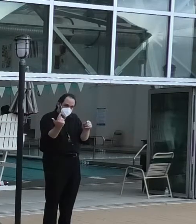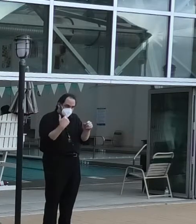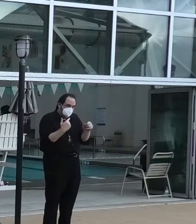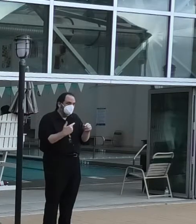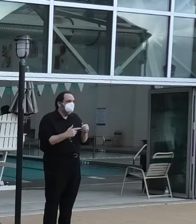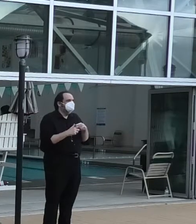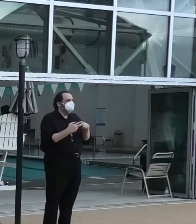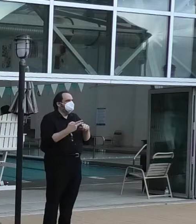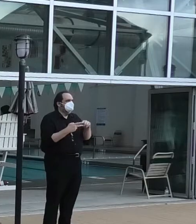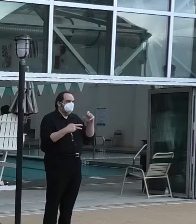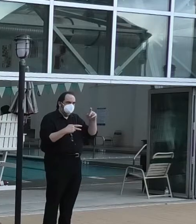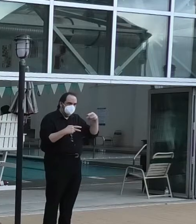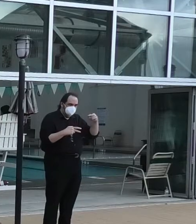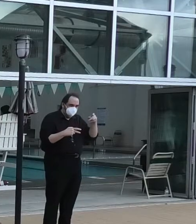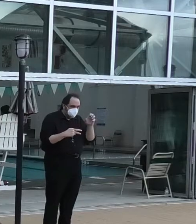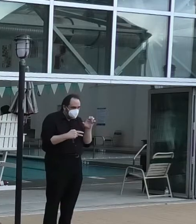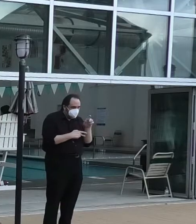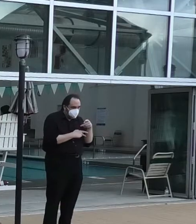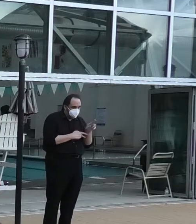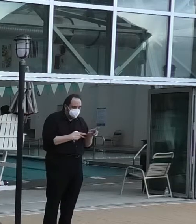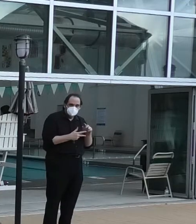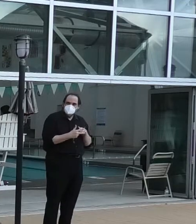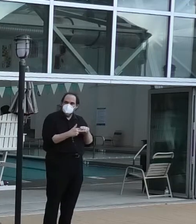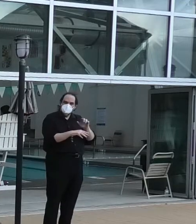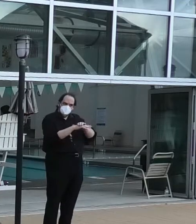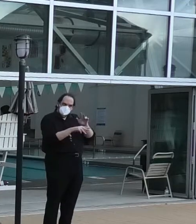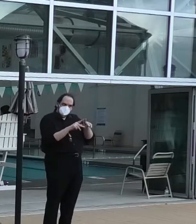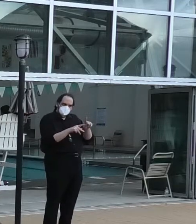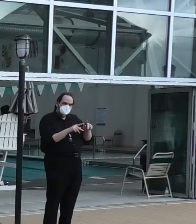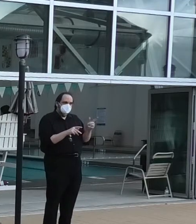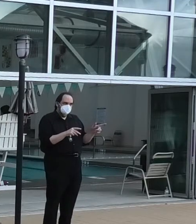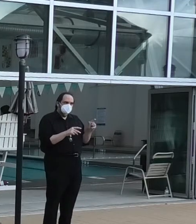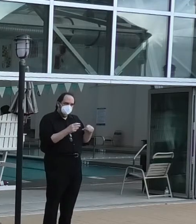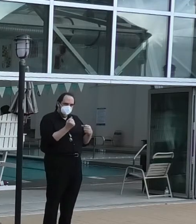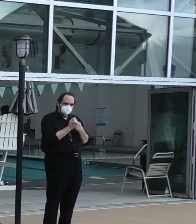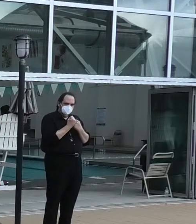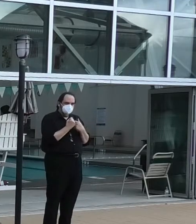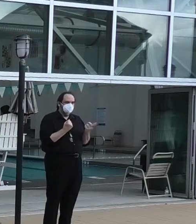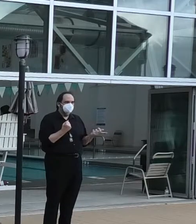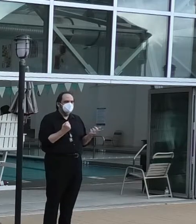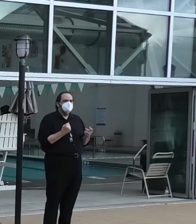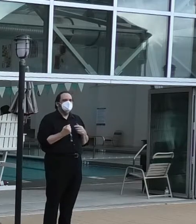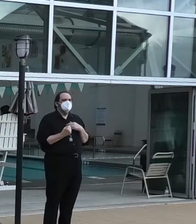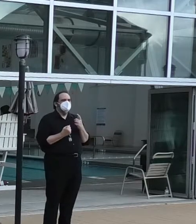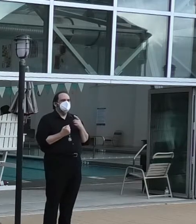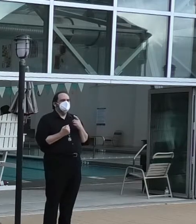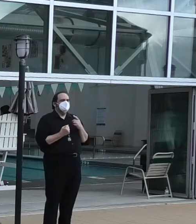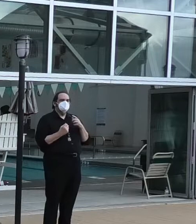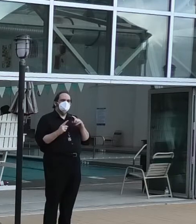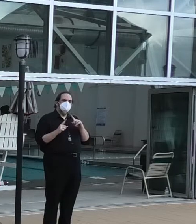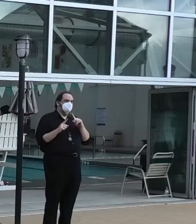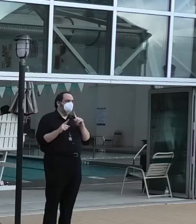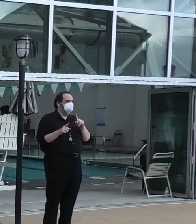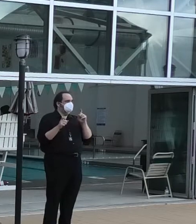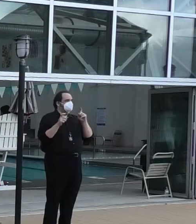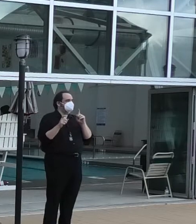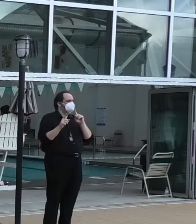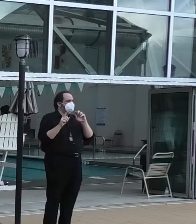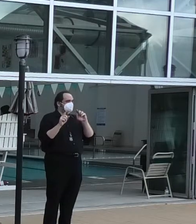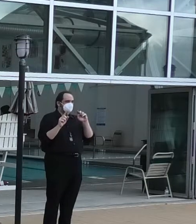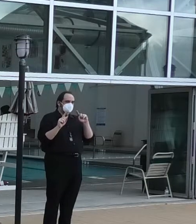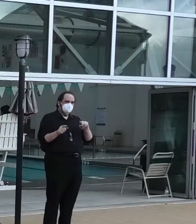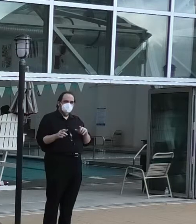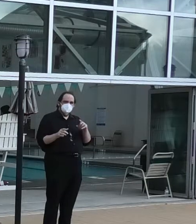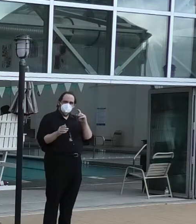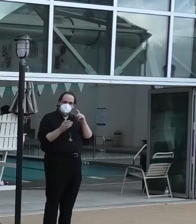CPR, or alerting others that assistance is needed. So to our immediate responders that we were recognizing